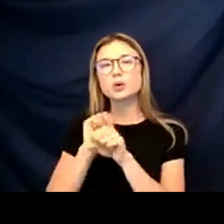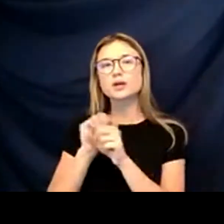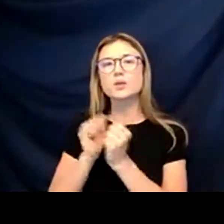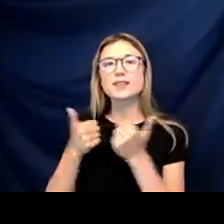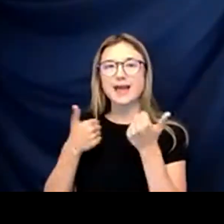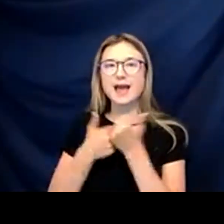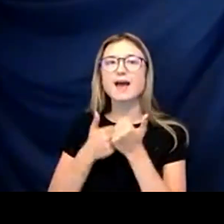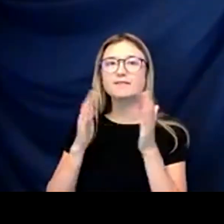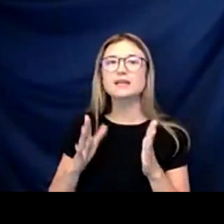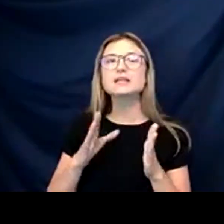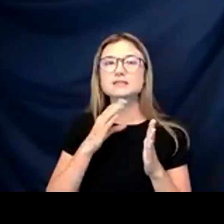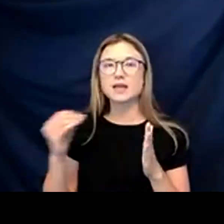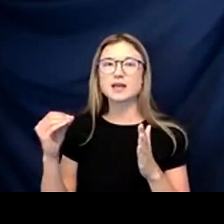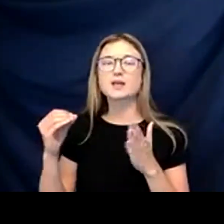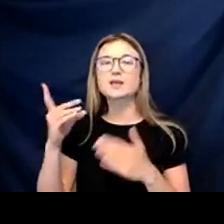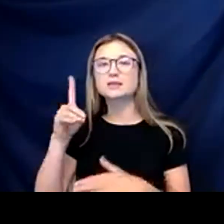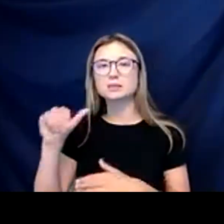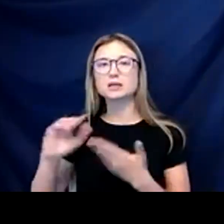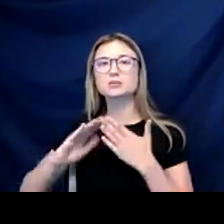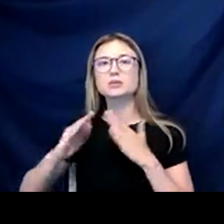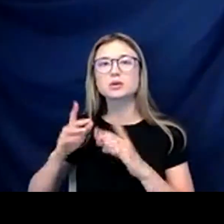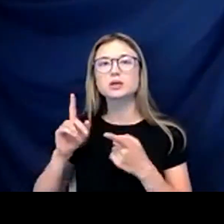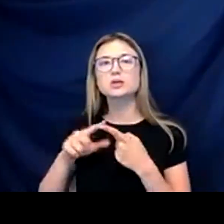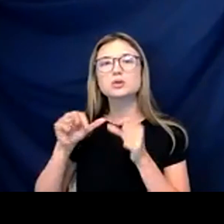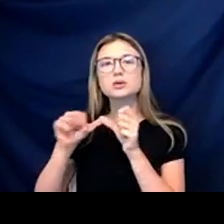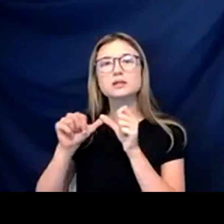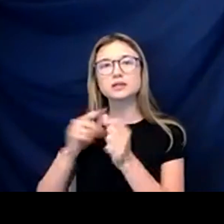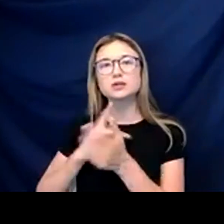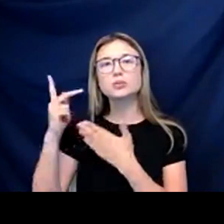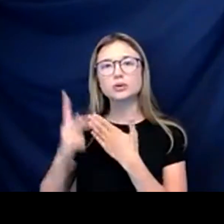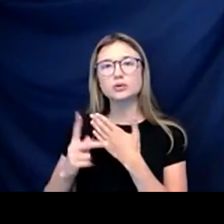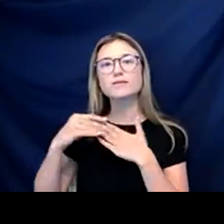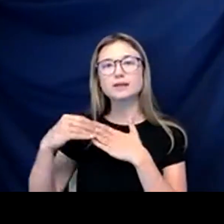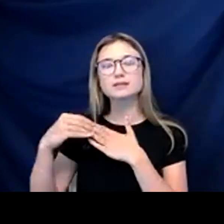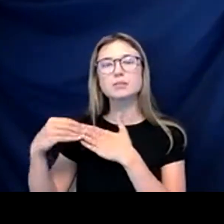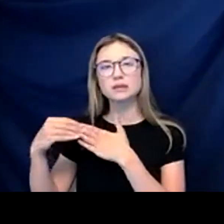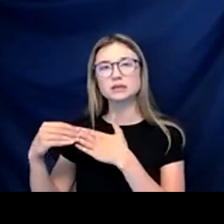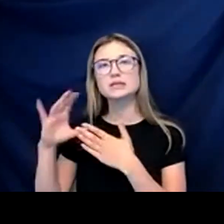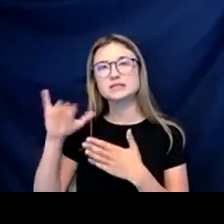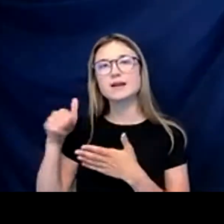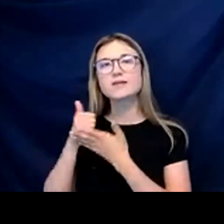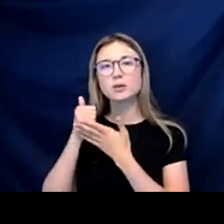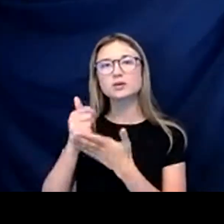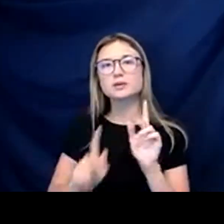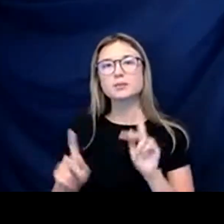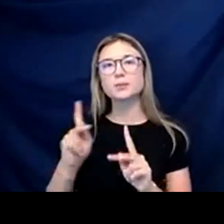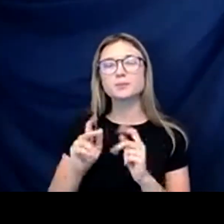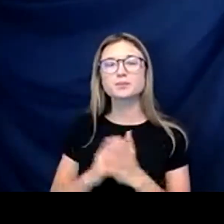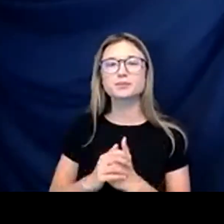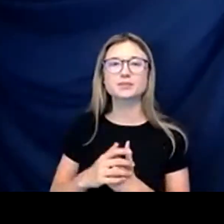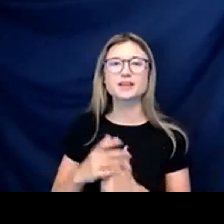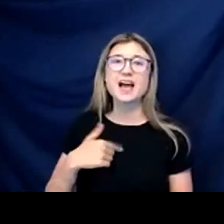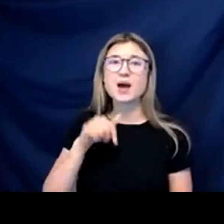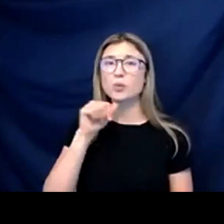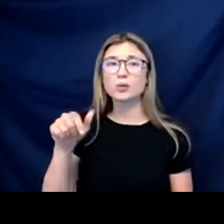if there are ways to continue some program flexibilities that have been helpful. I won't go into